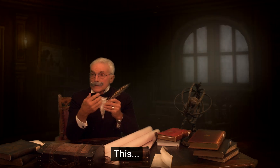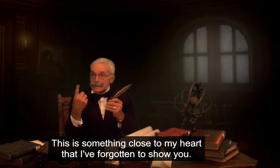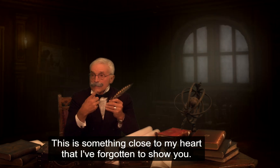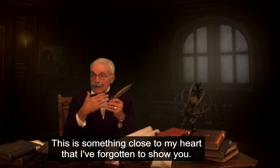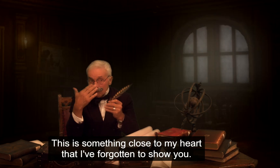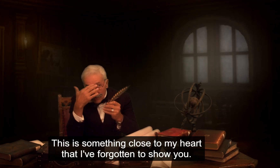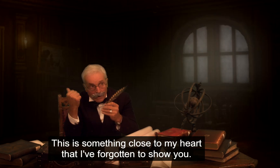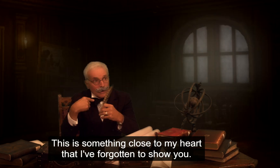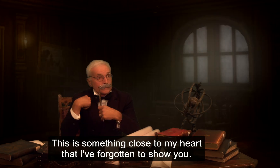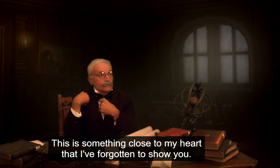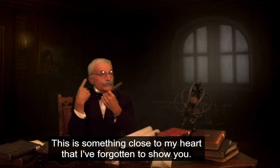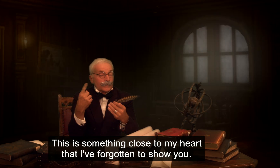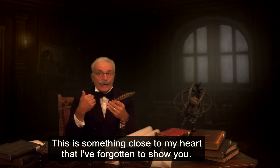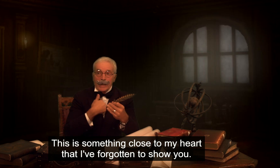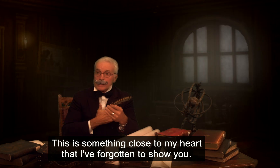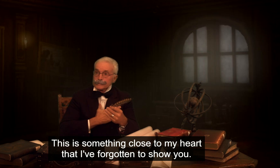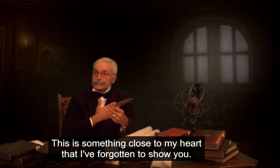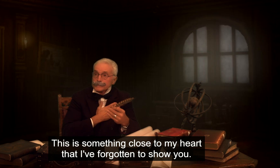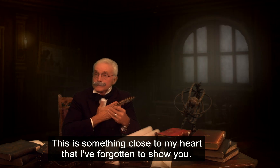This is something close to my heart that I've forgotten to show you.